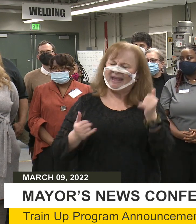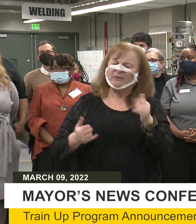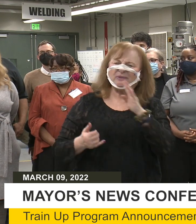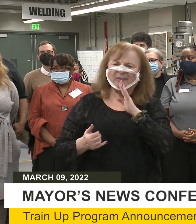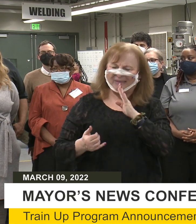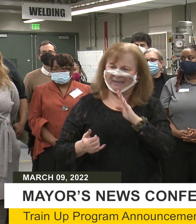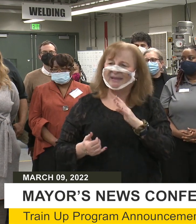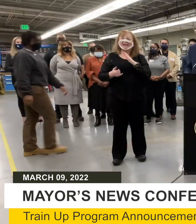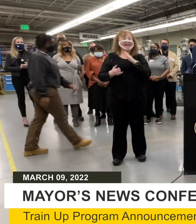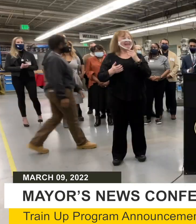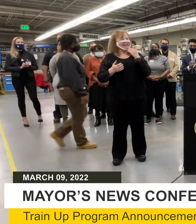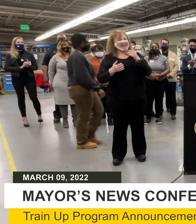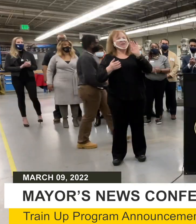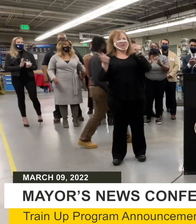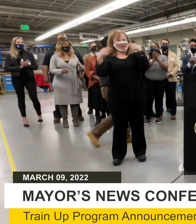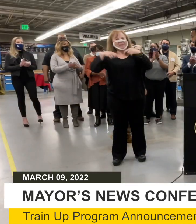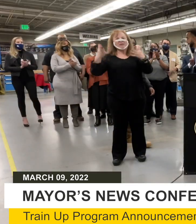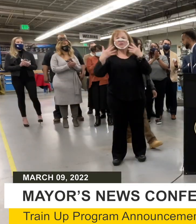thank you so much for being here today.